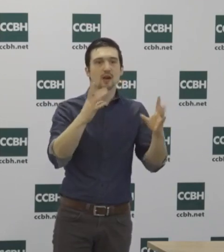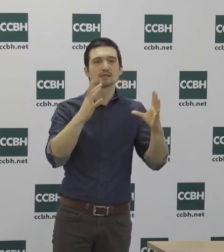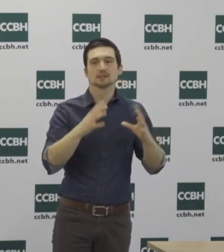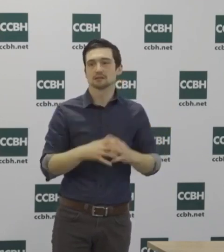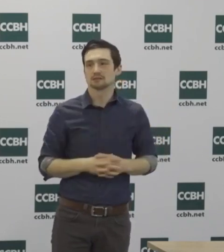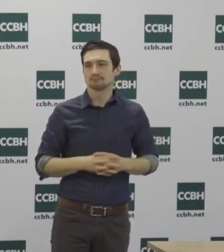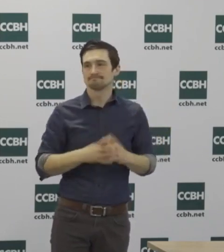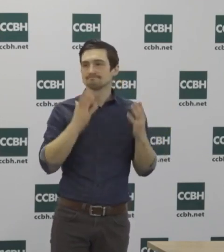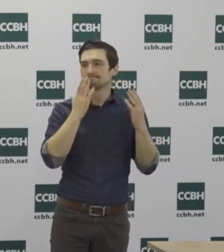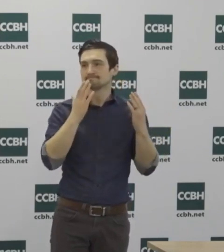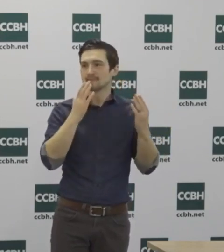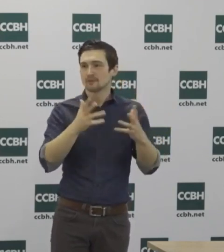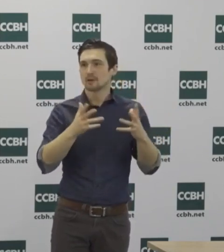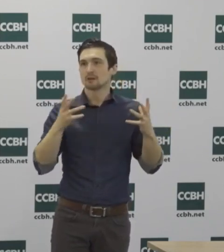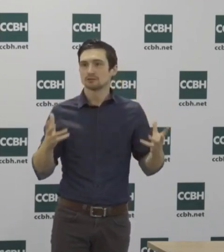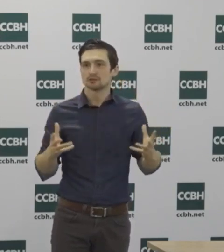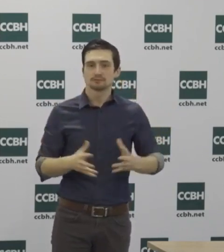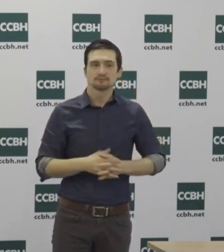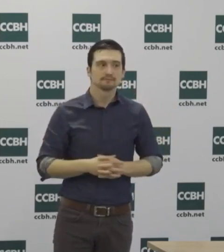much.